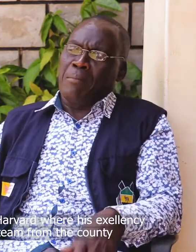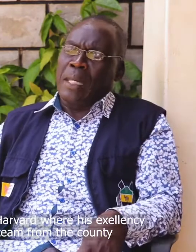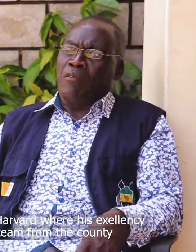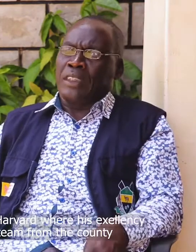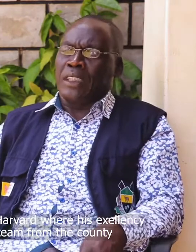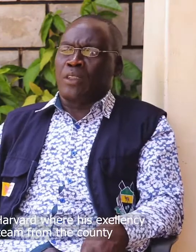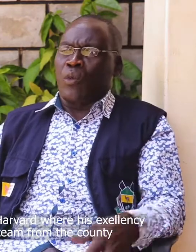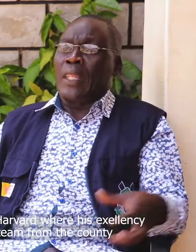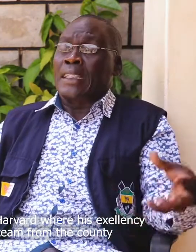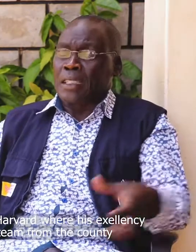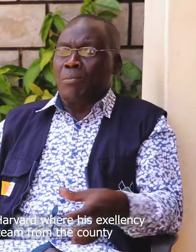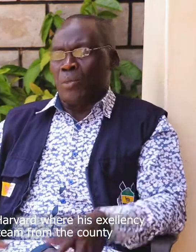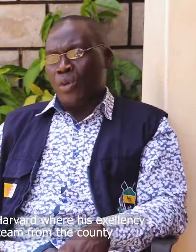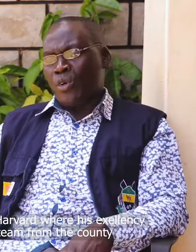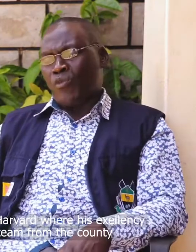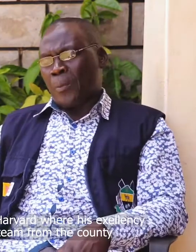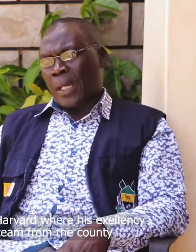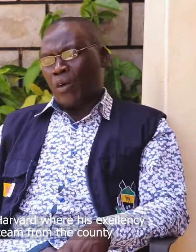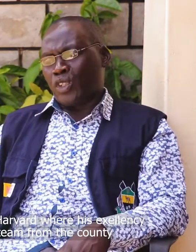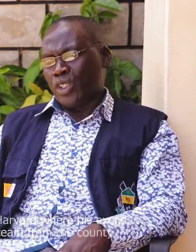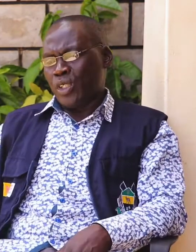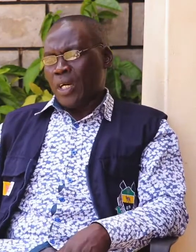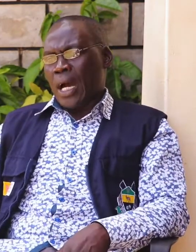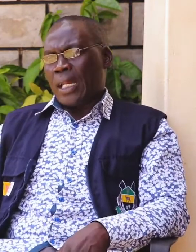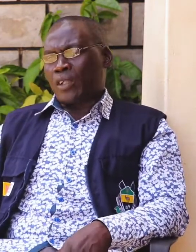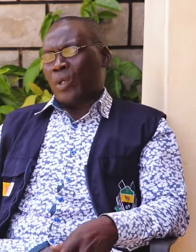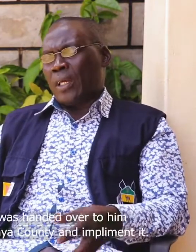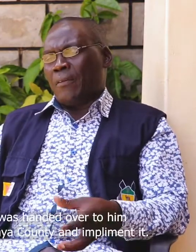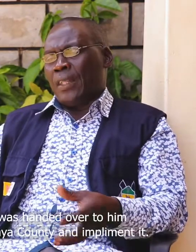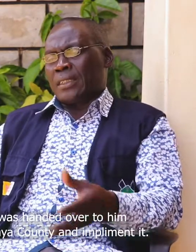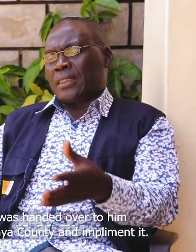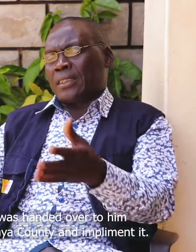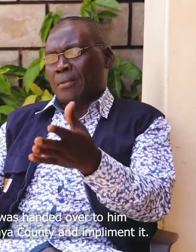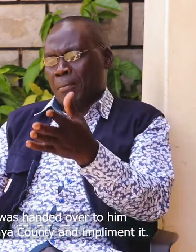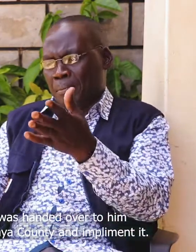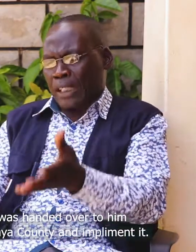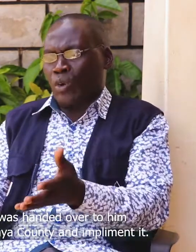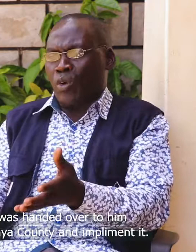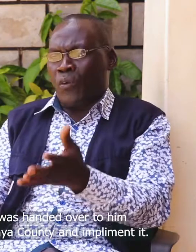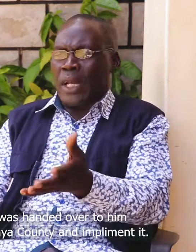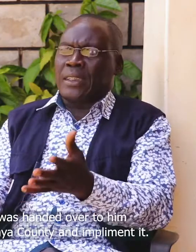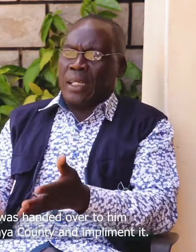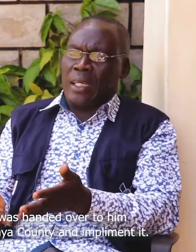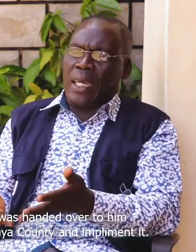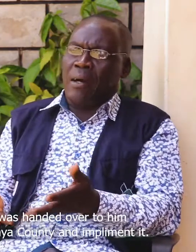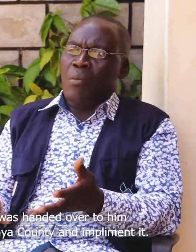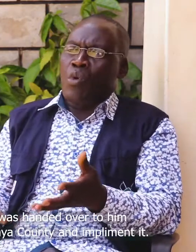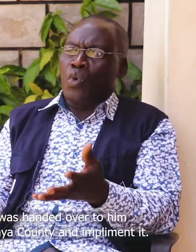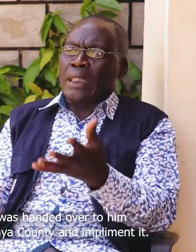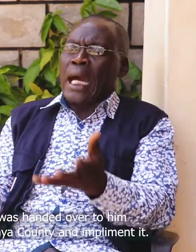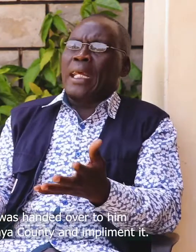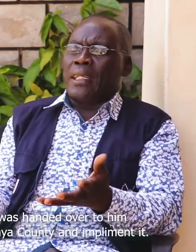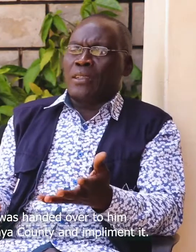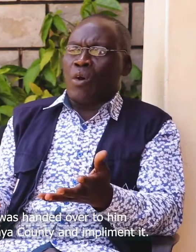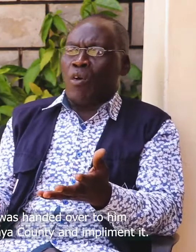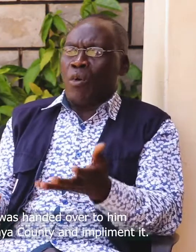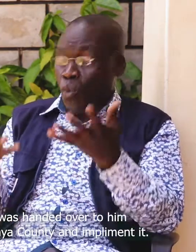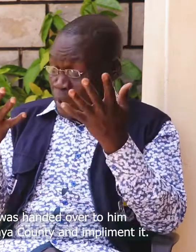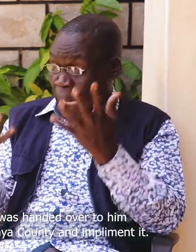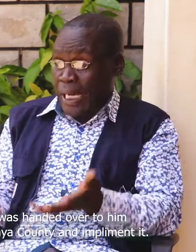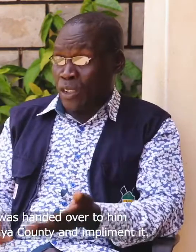went there, made a visit with the team from the county, and actually this baton of the nurturing care was